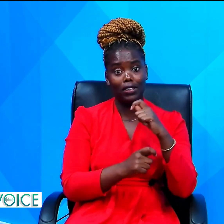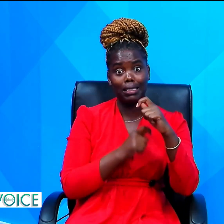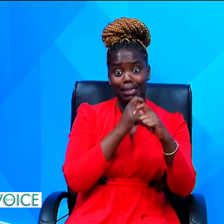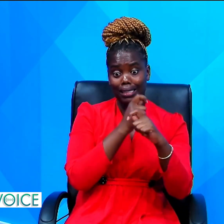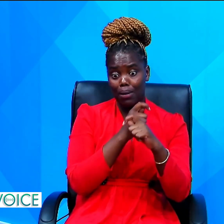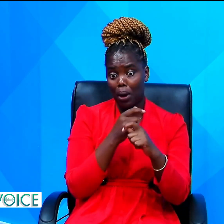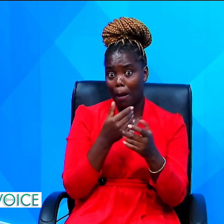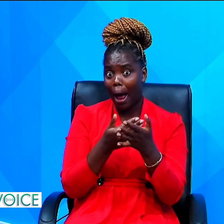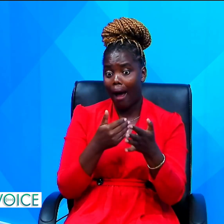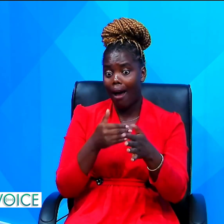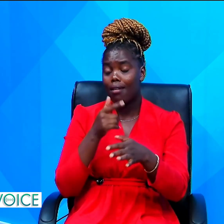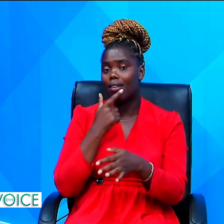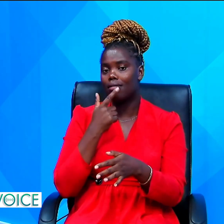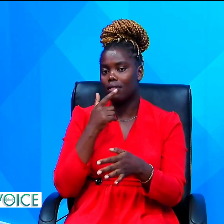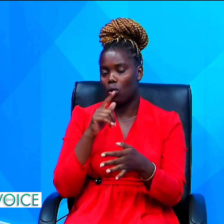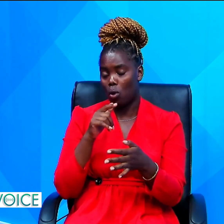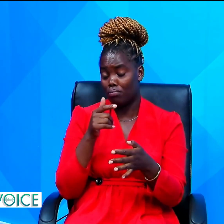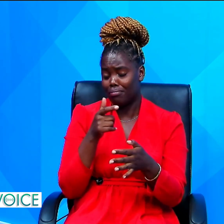of hepatitis.